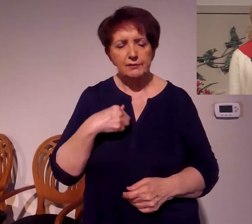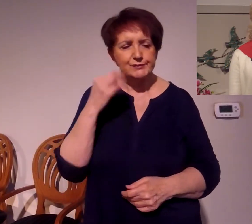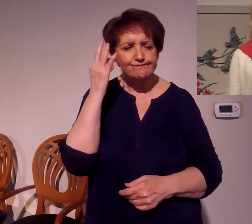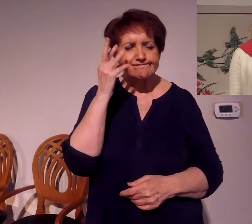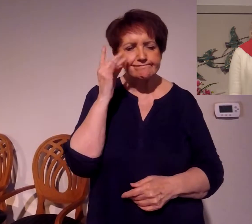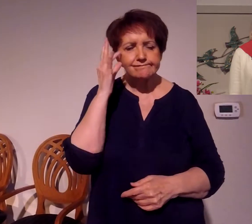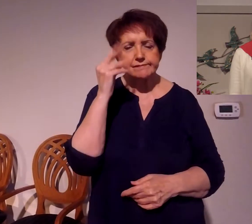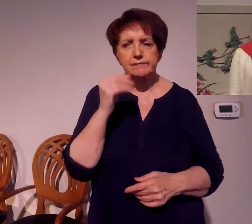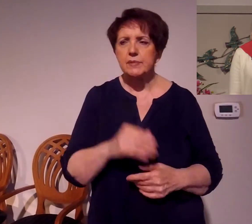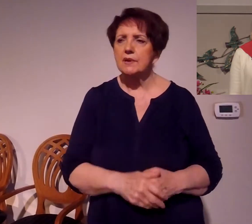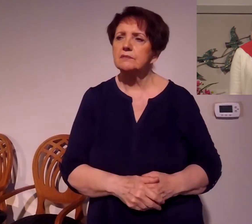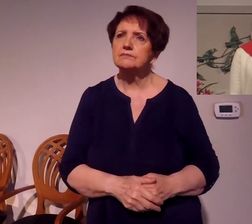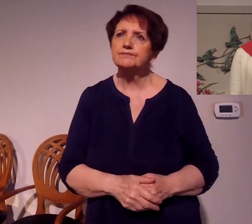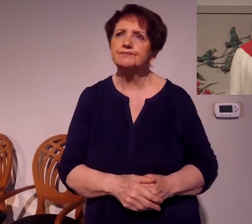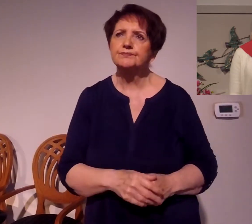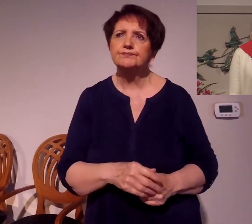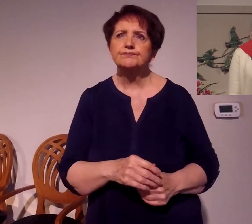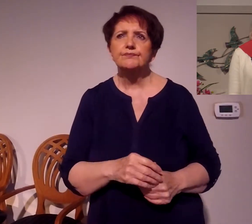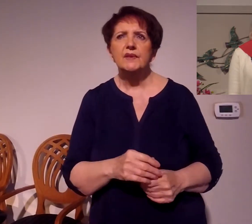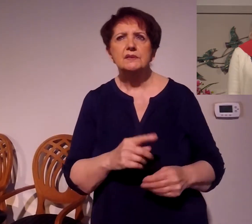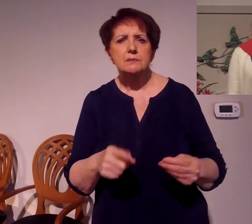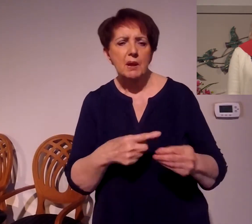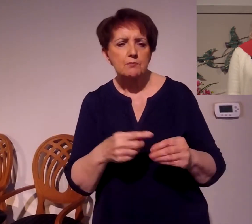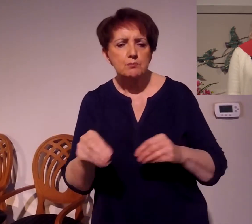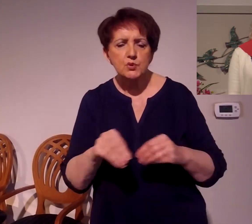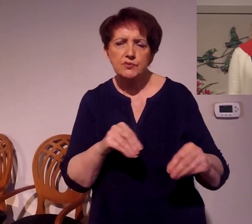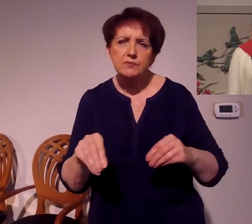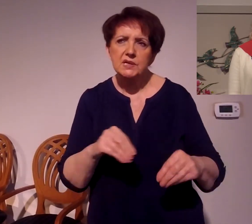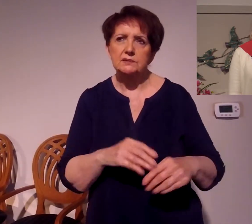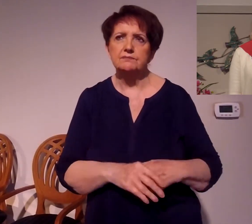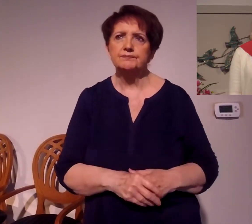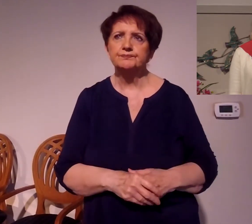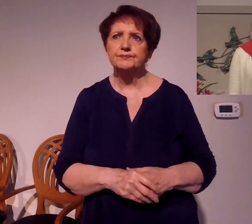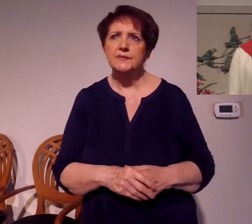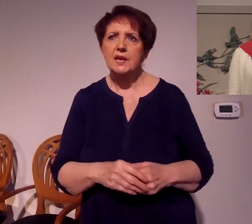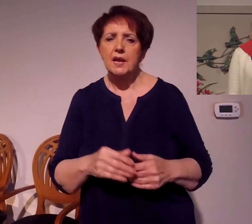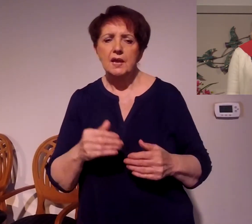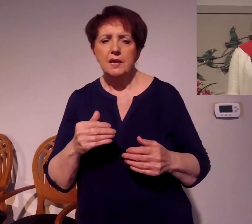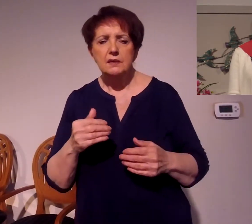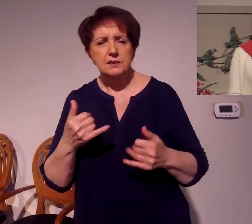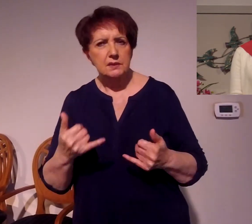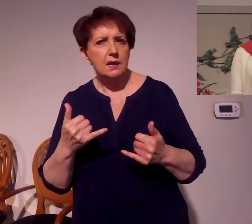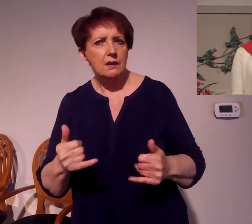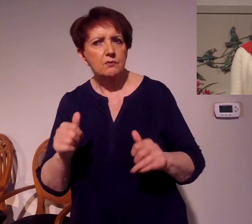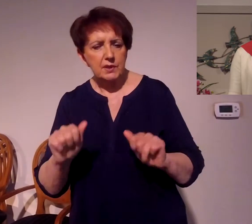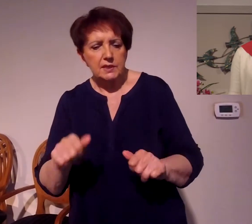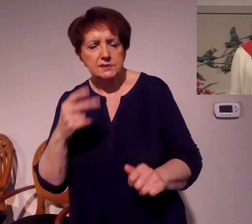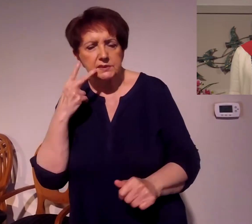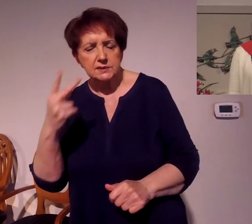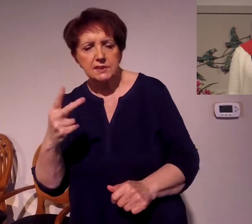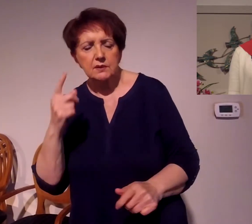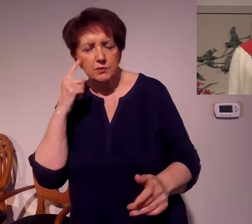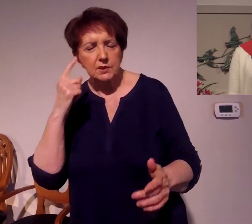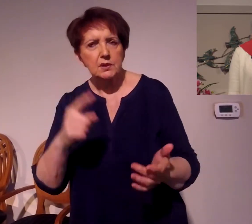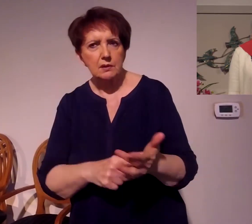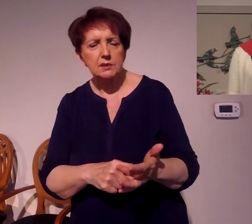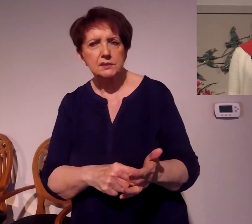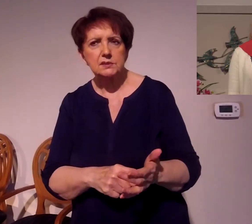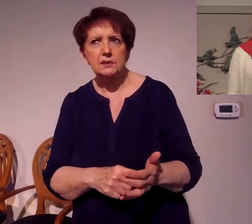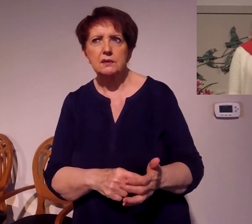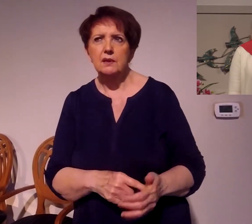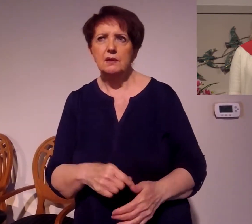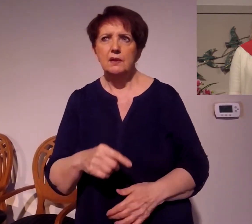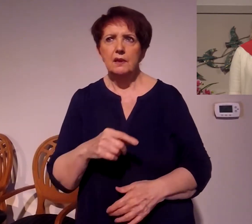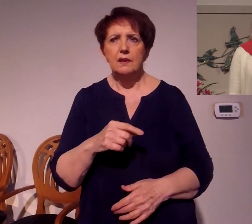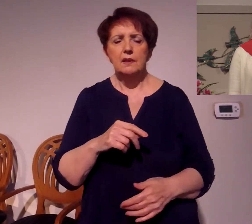question marks, and I thought, well, this is all about movement. And now we're self-aware and we can see. I went backwards. I thought, well, this